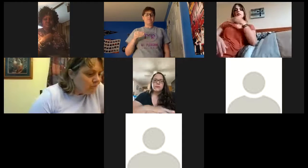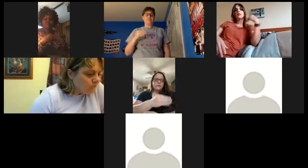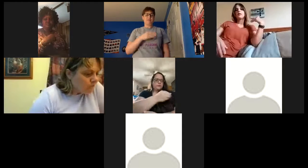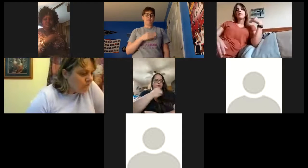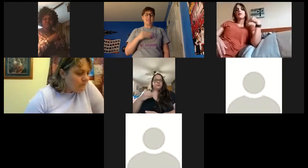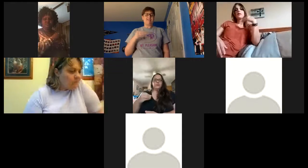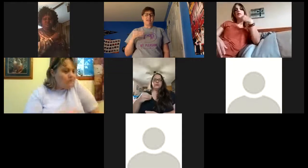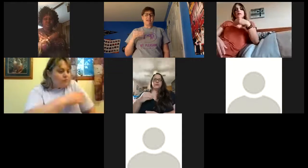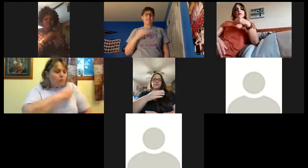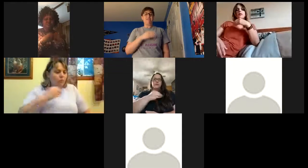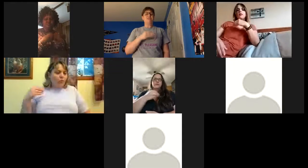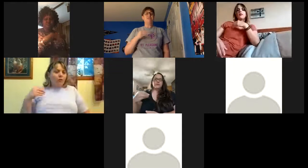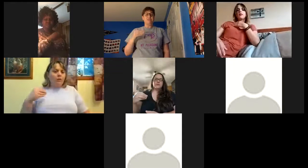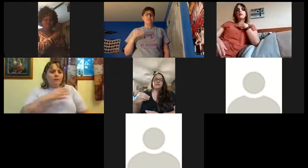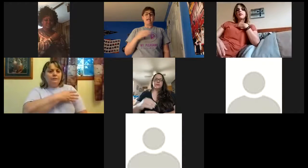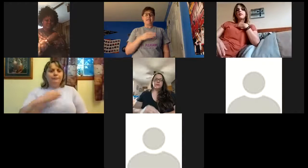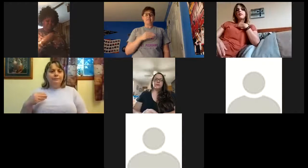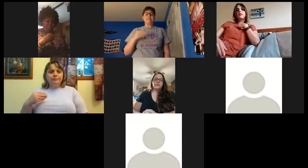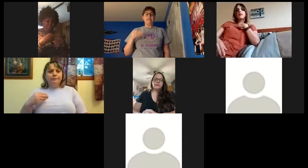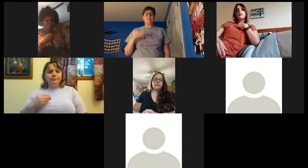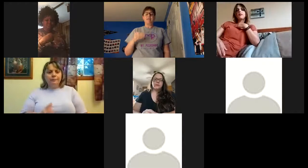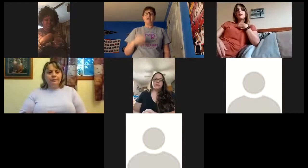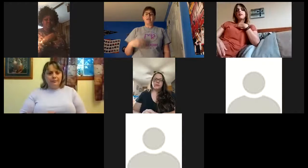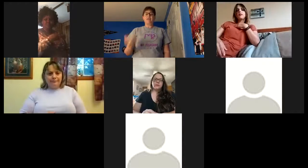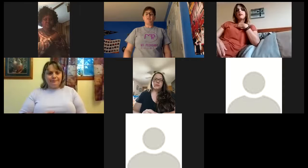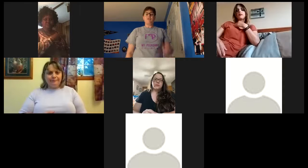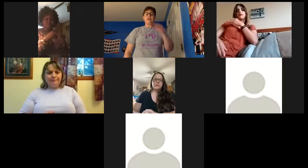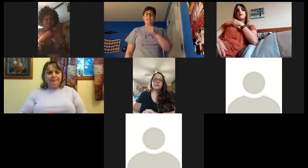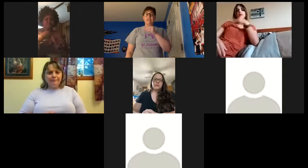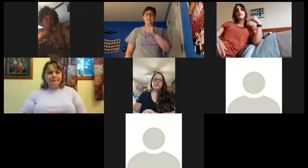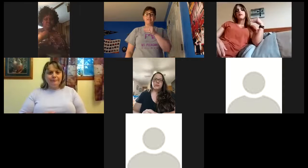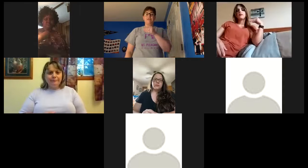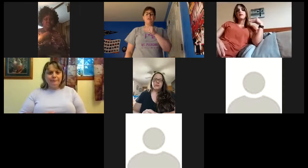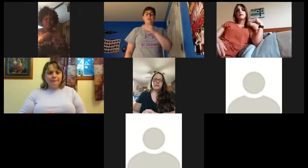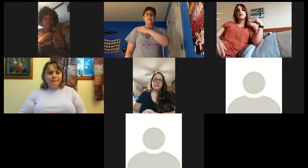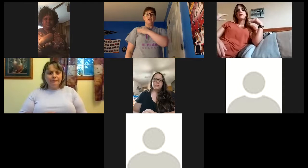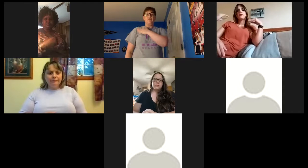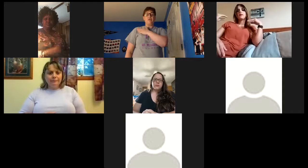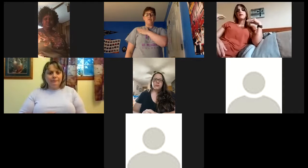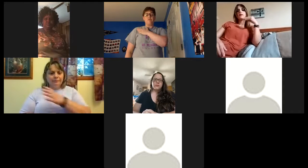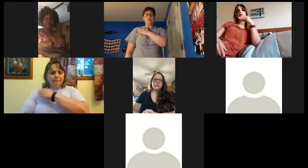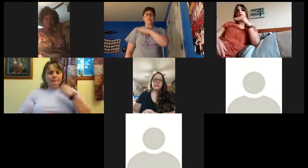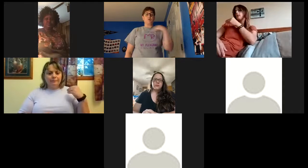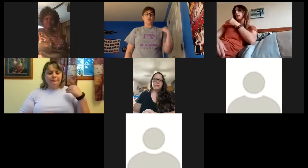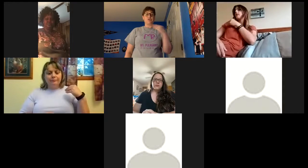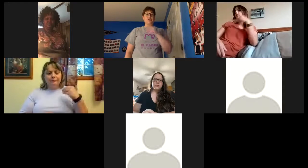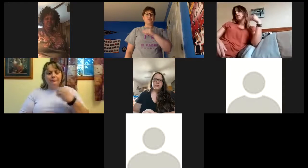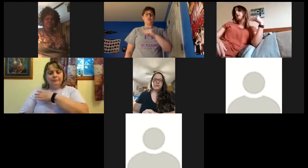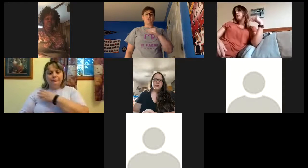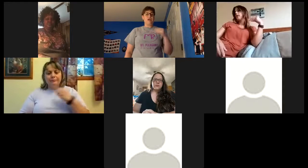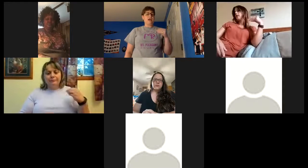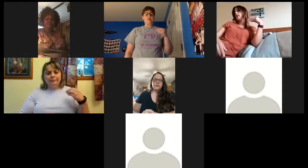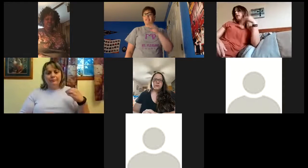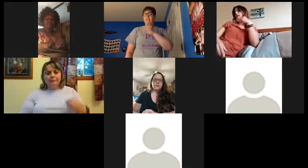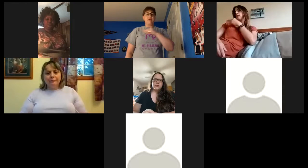maybe? Maybe not even that. Just a little and, yep. And then with your left hand, you're going to go from your right shoulder to your left